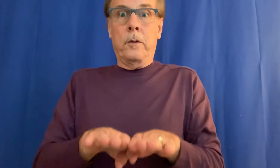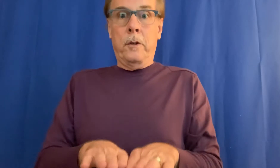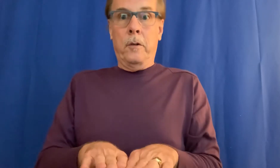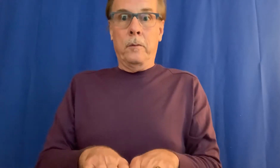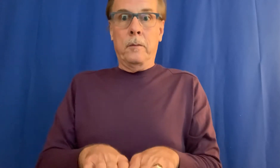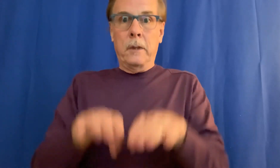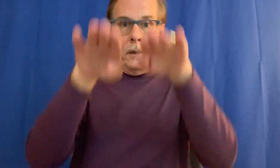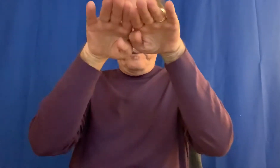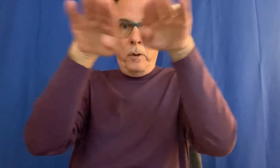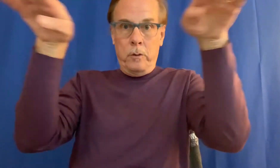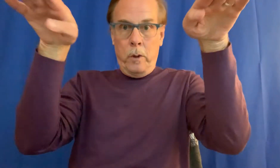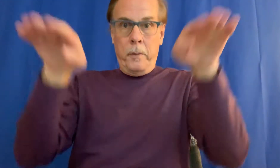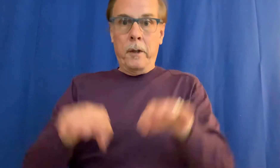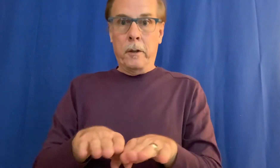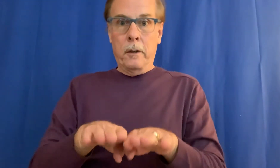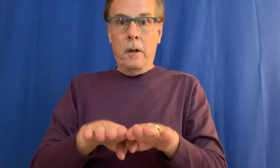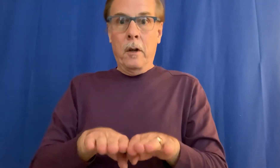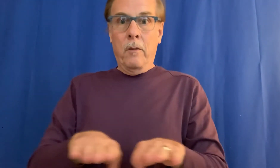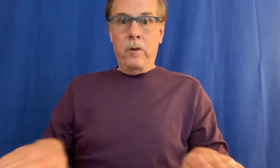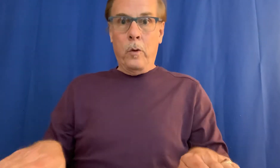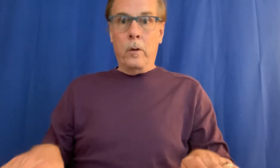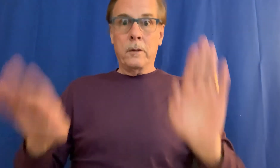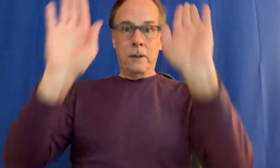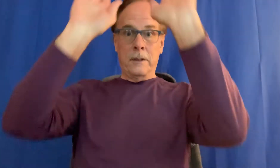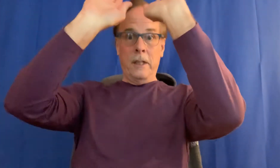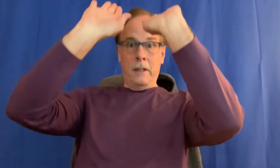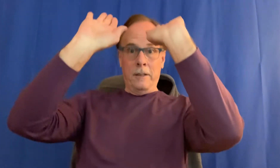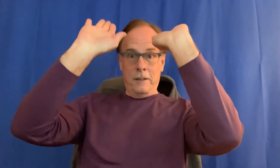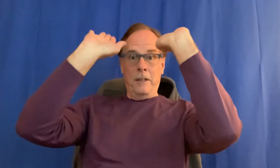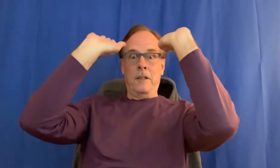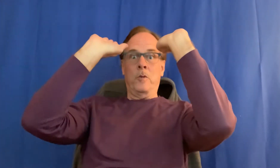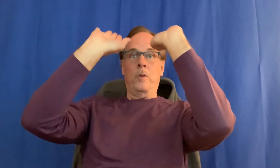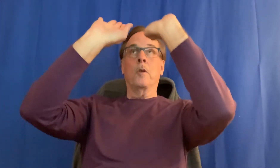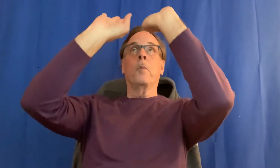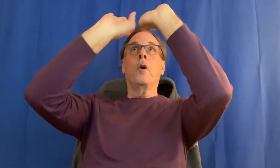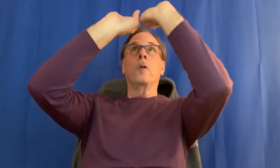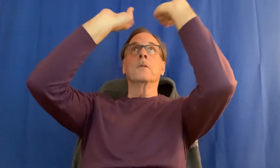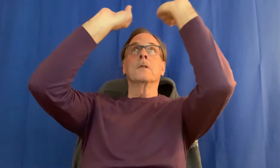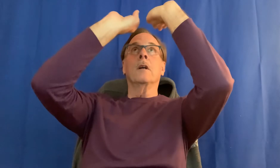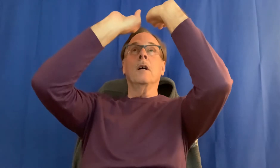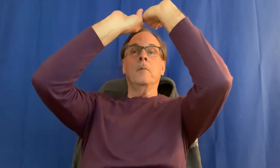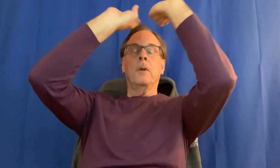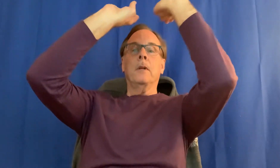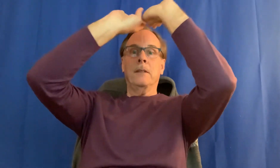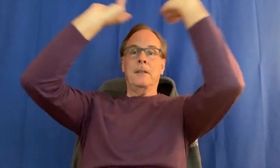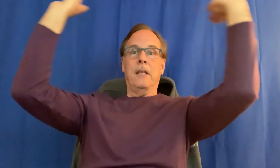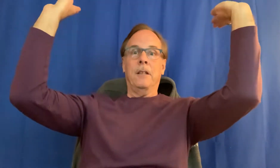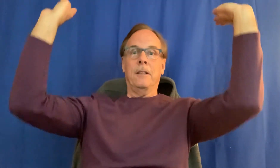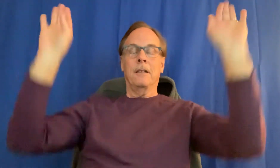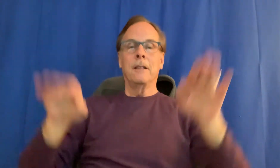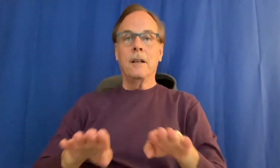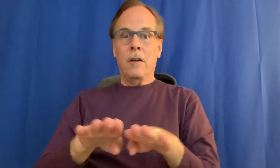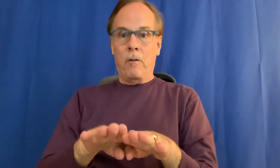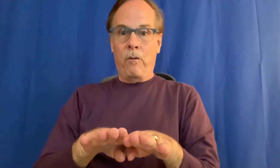so not as opposed to up here. Floor. Ceiling is like this with your palms up, ceiling,